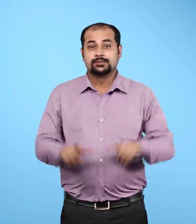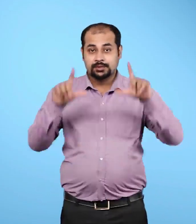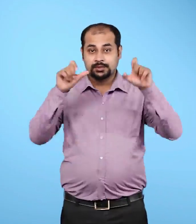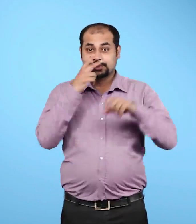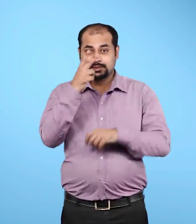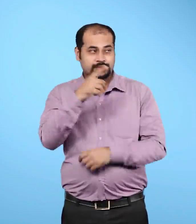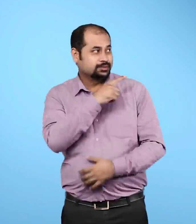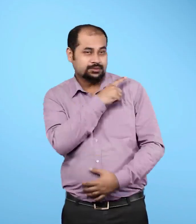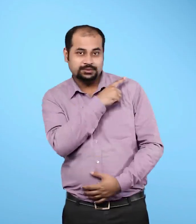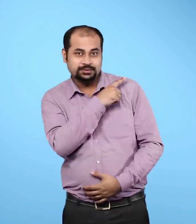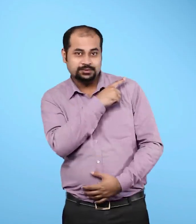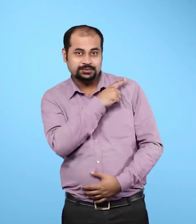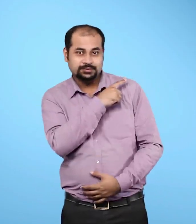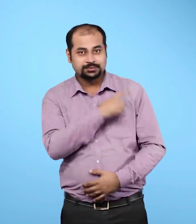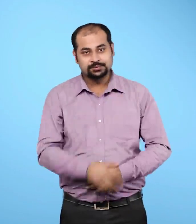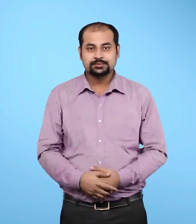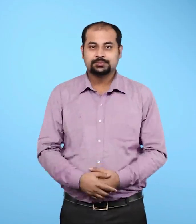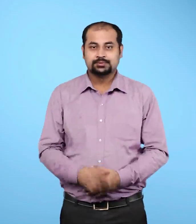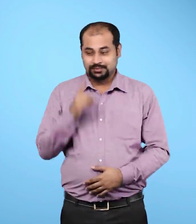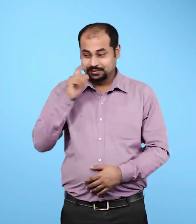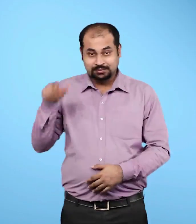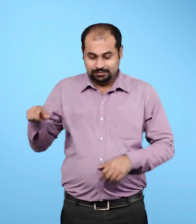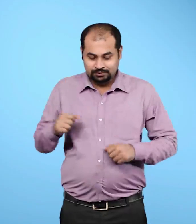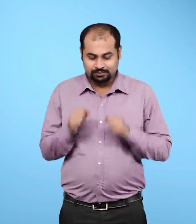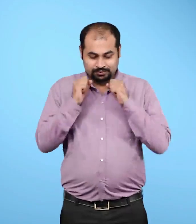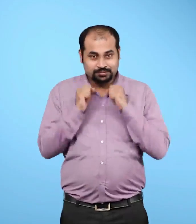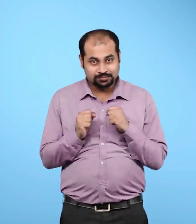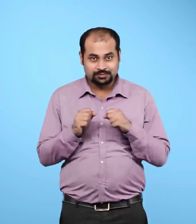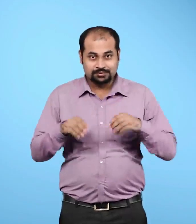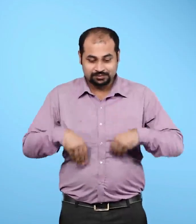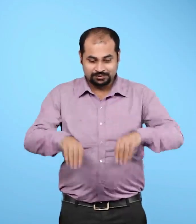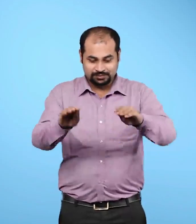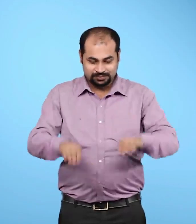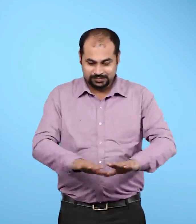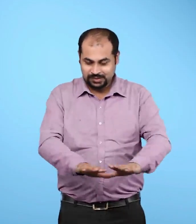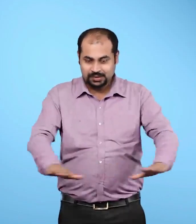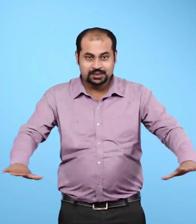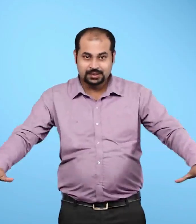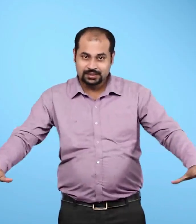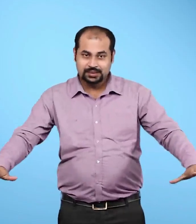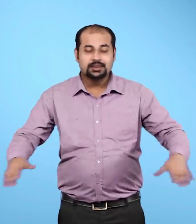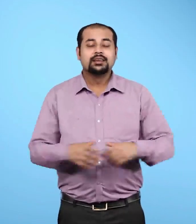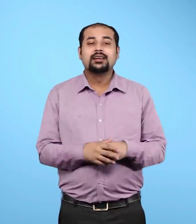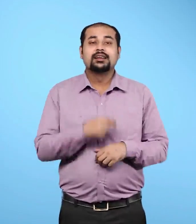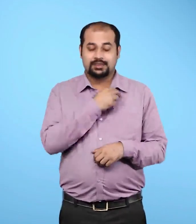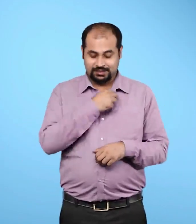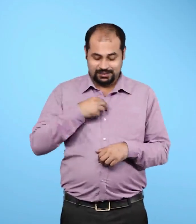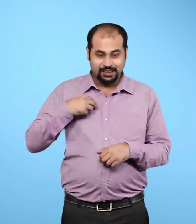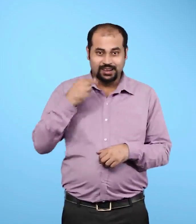Picture shows Kinnari sitting and beads and bed necklaces neatly arranged in front